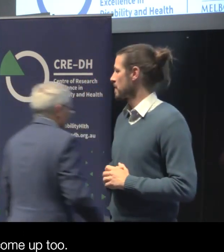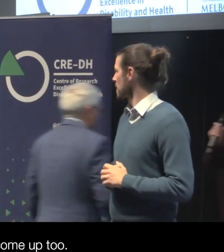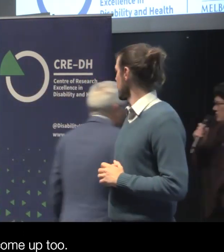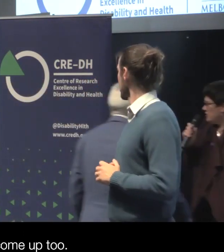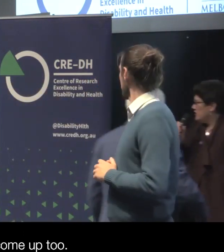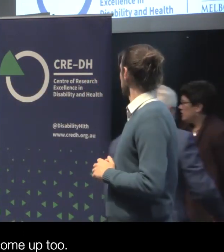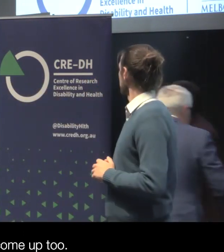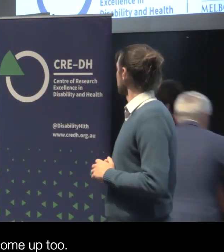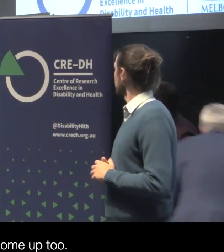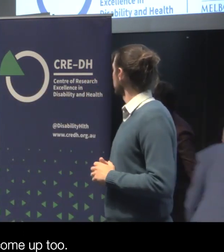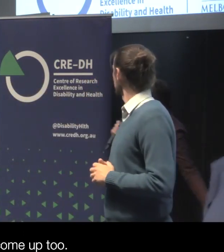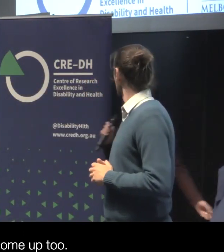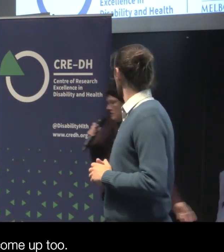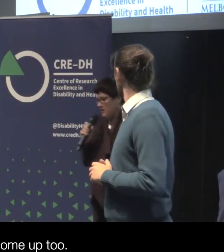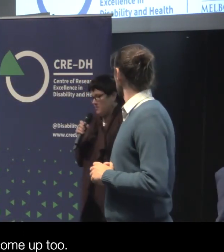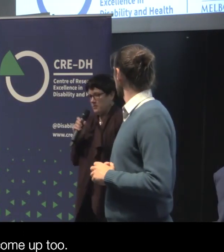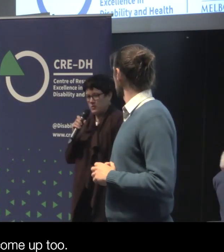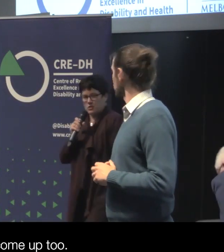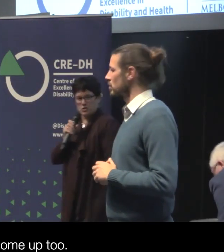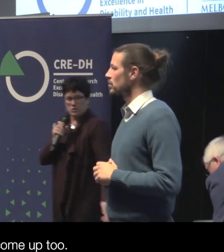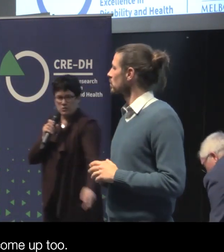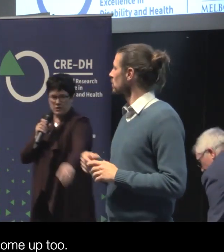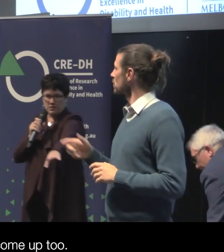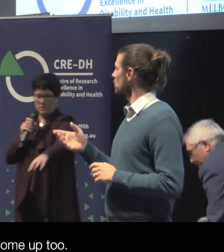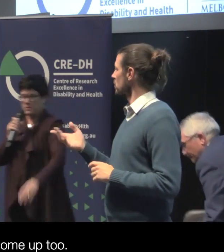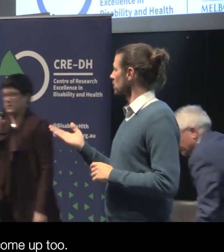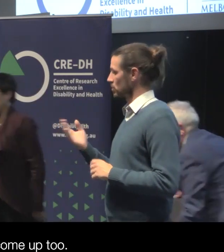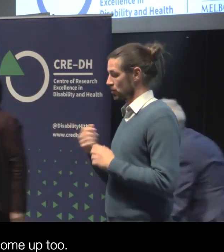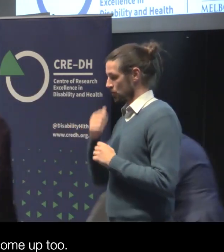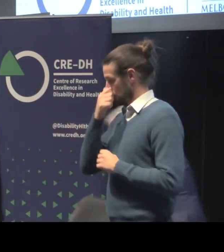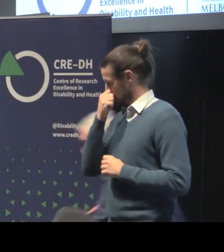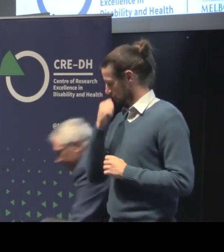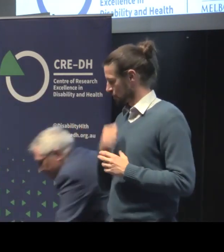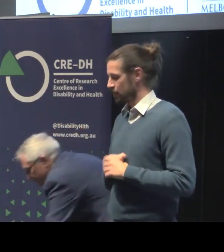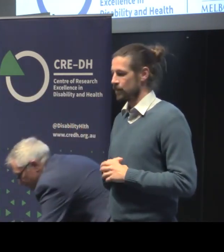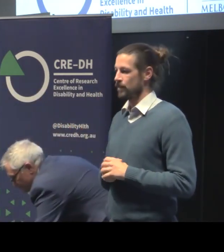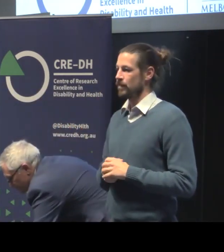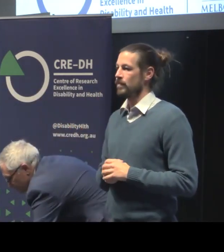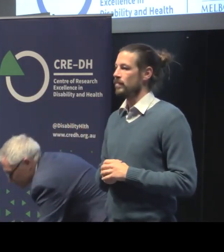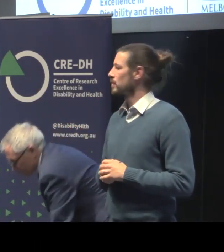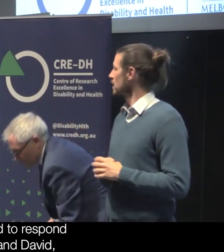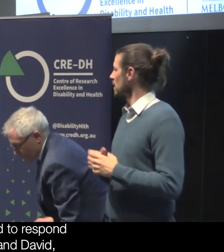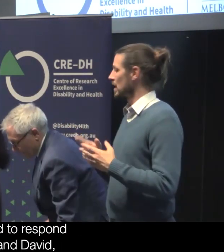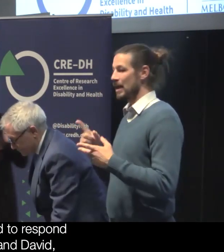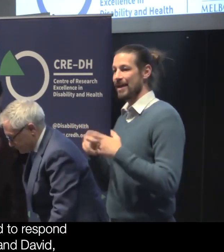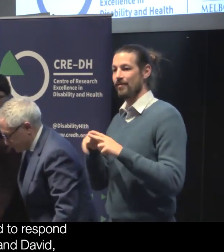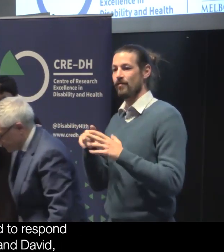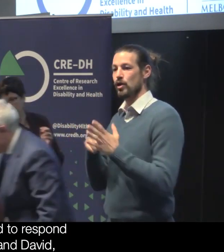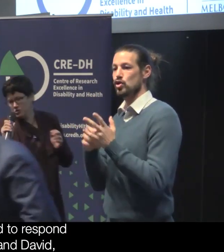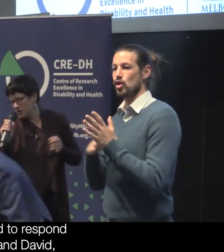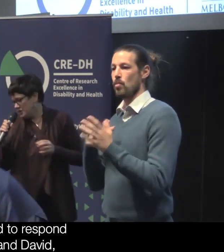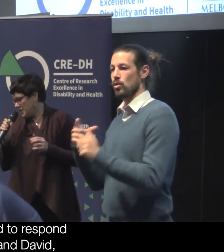If you, George, come up. You maybe sit there. If Tom wanted to respond